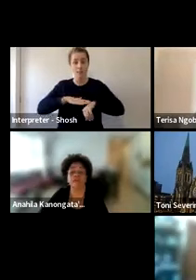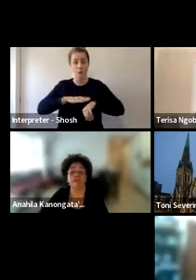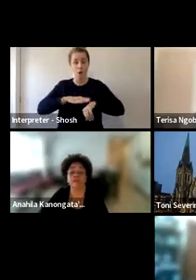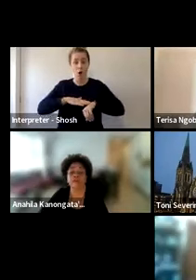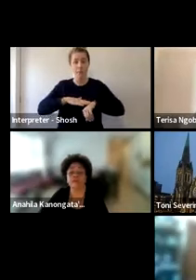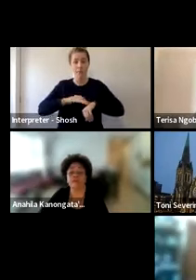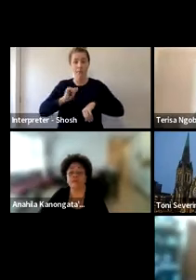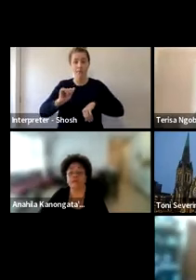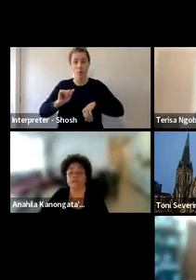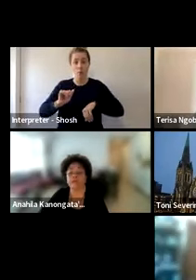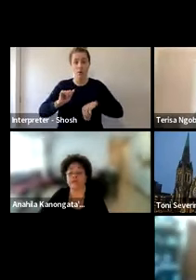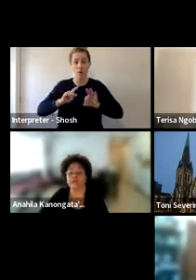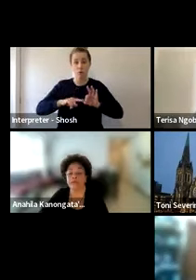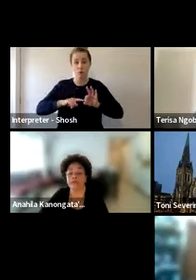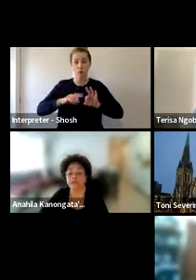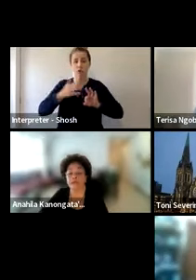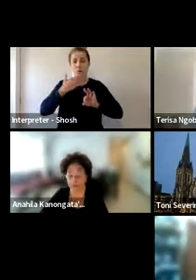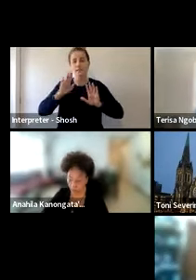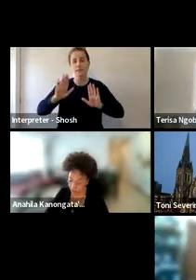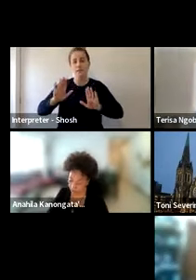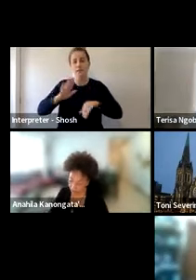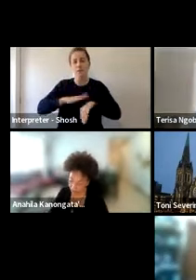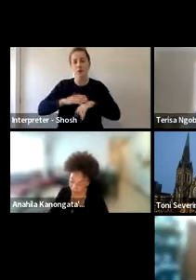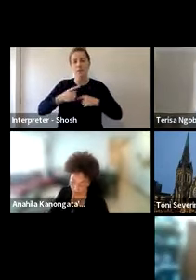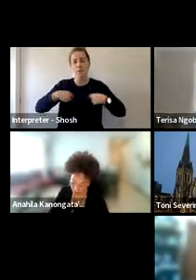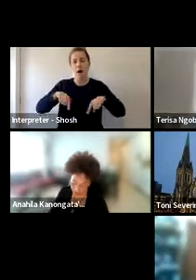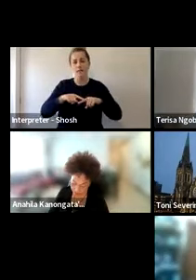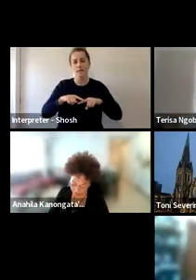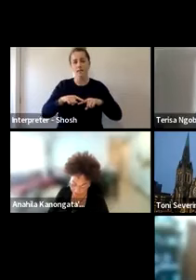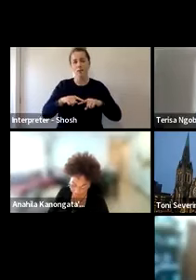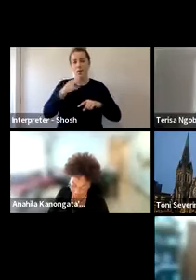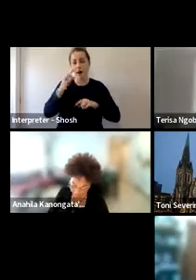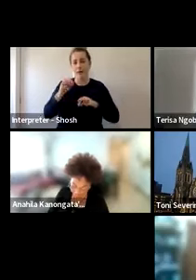us some. And then from there,